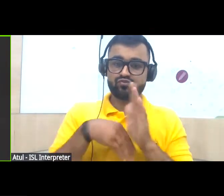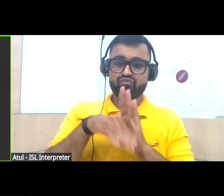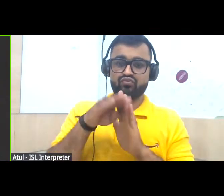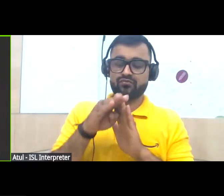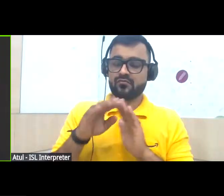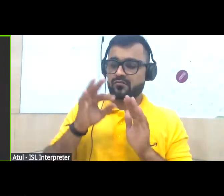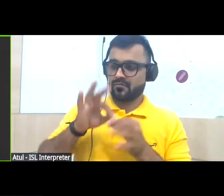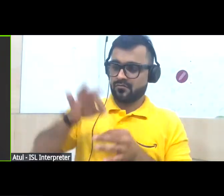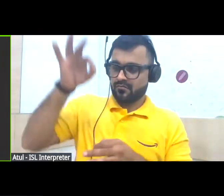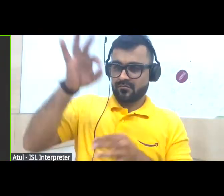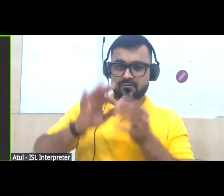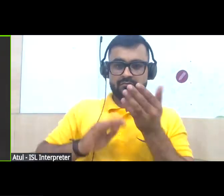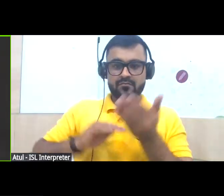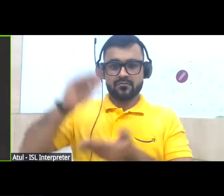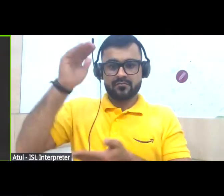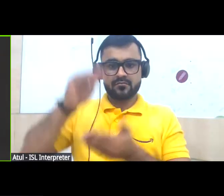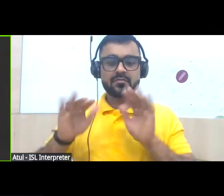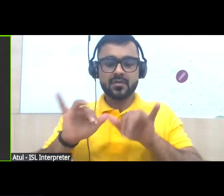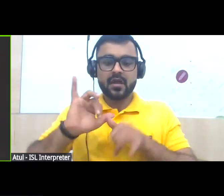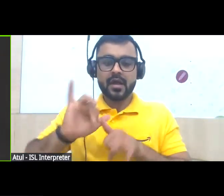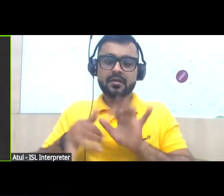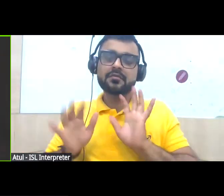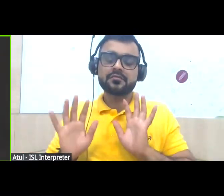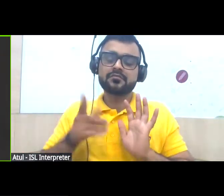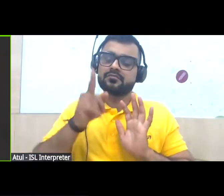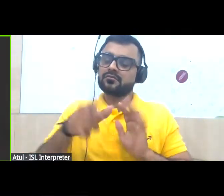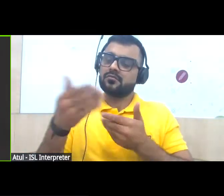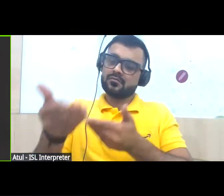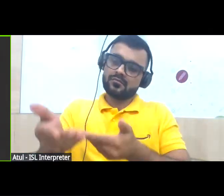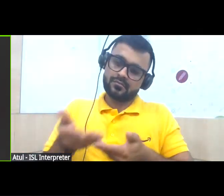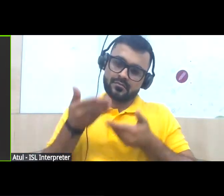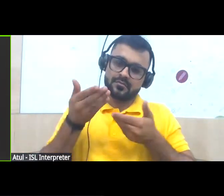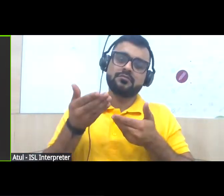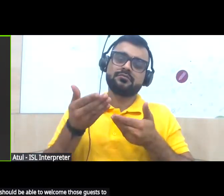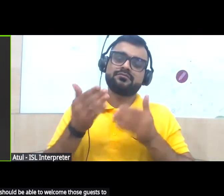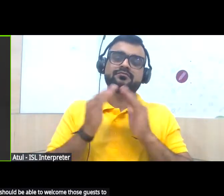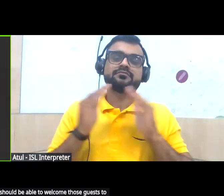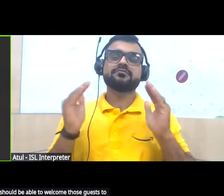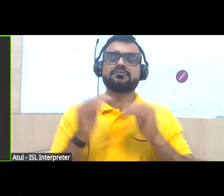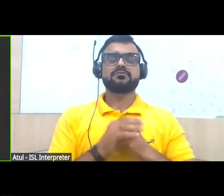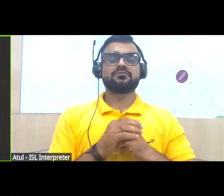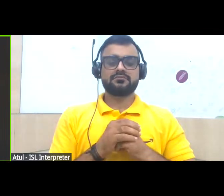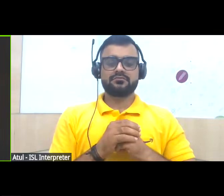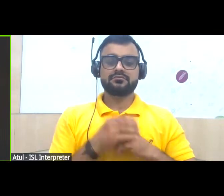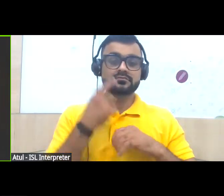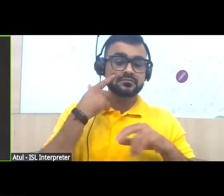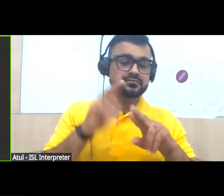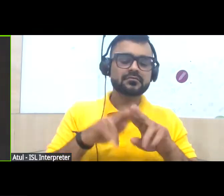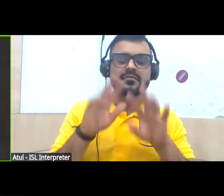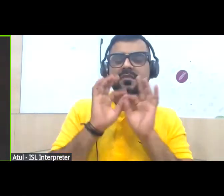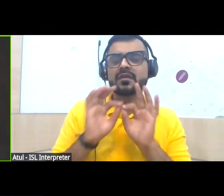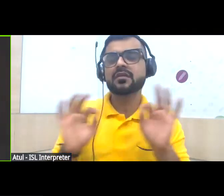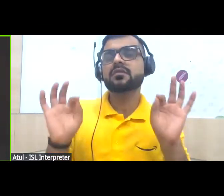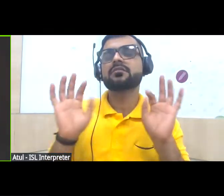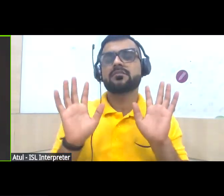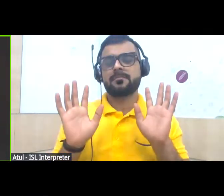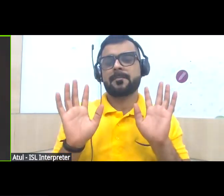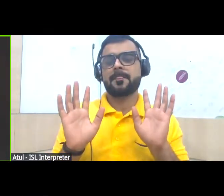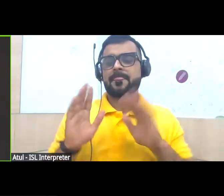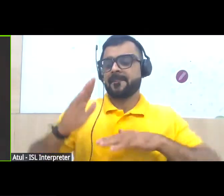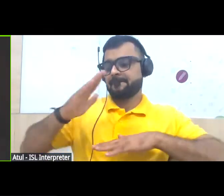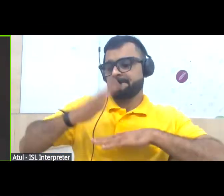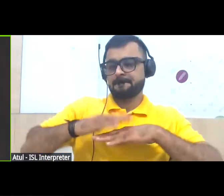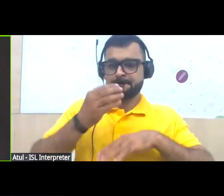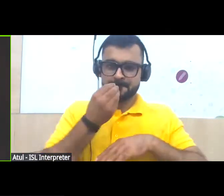height, right? You should be able to welcome those guests to your home, right? Even as simple as that dining